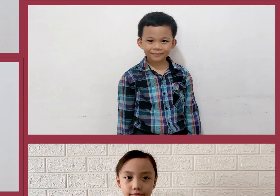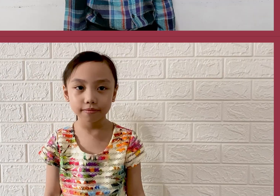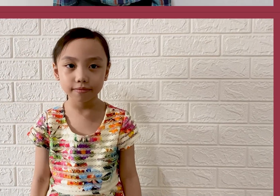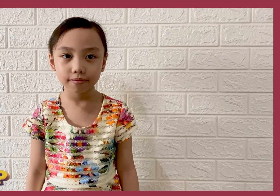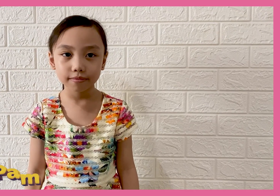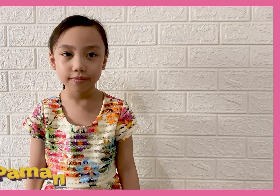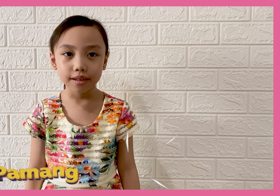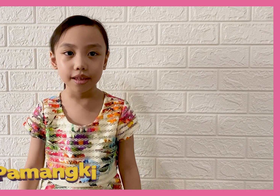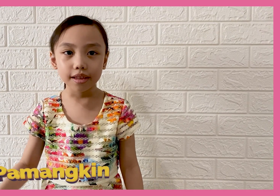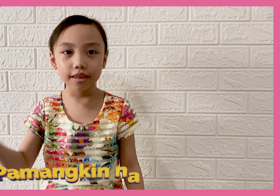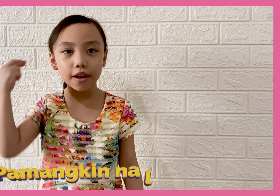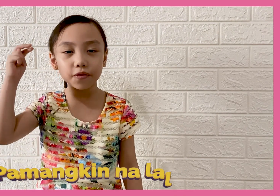Nepu